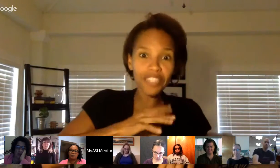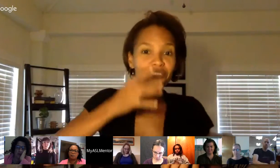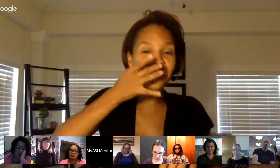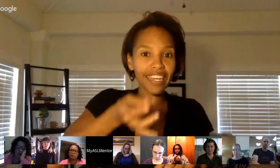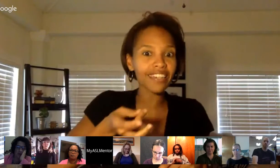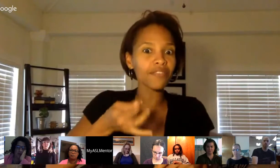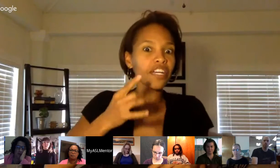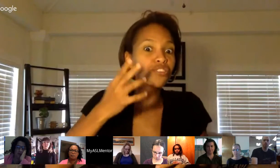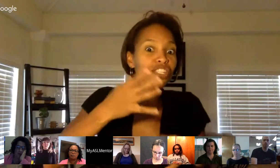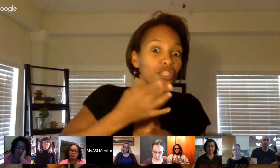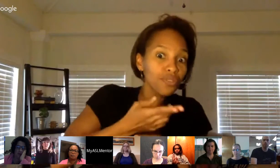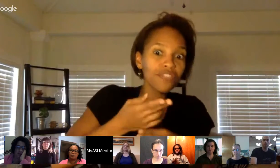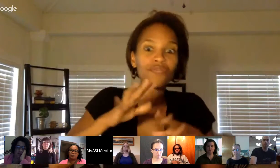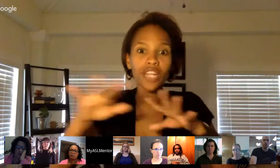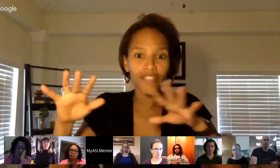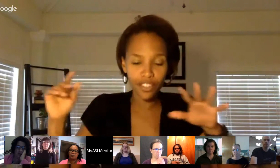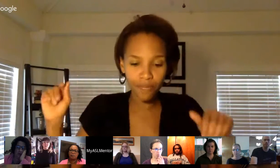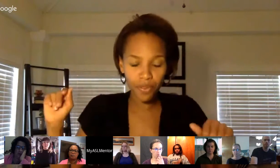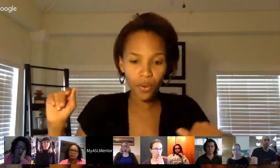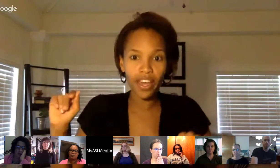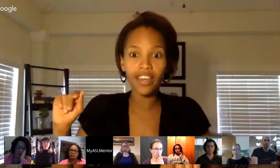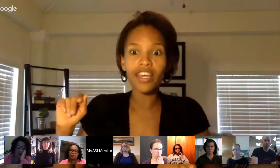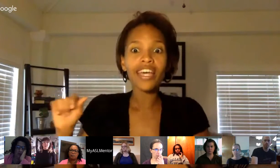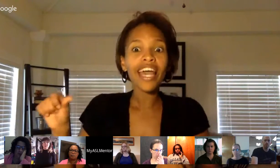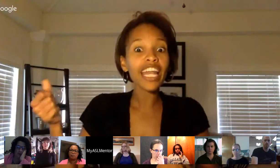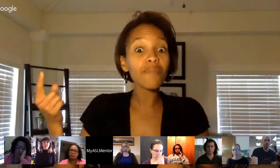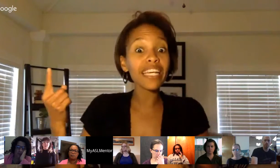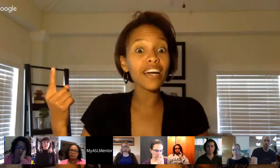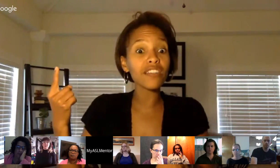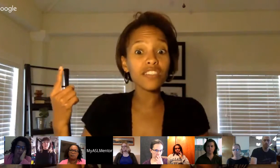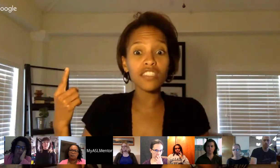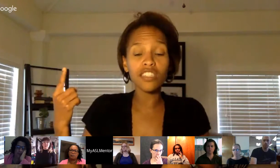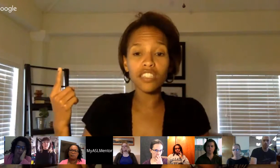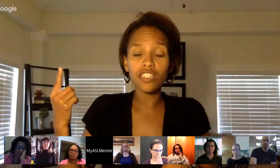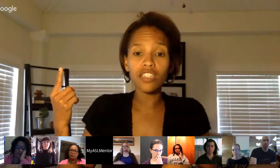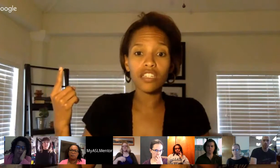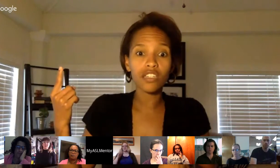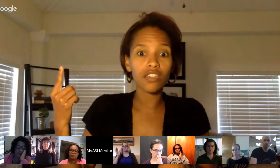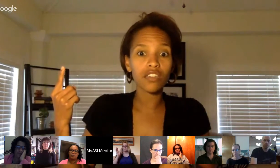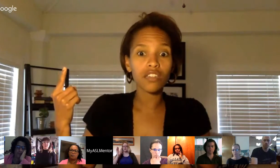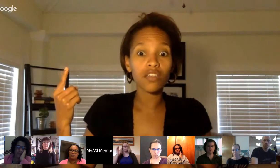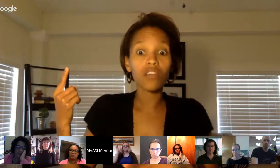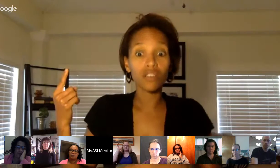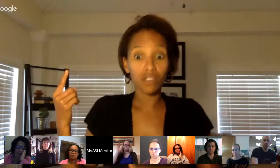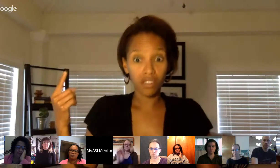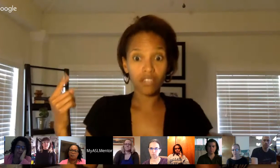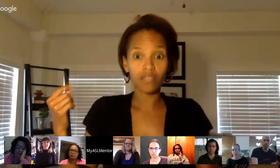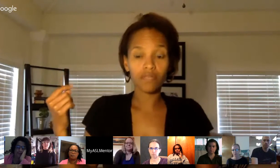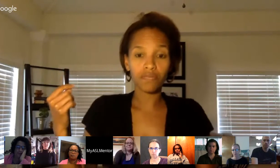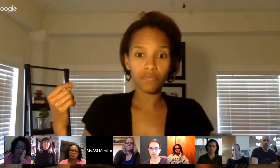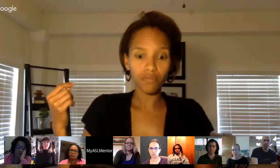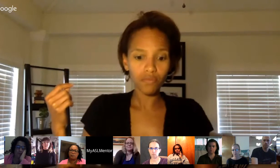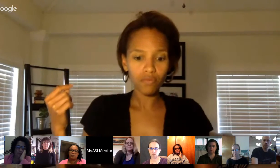English, interesting use of whatever, okay? Anybody else?